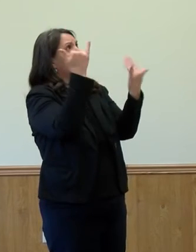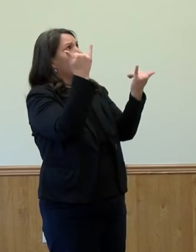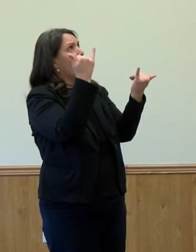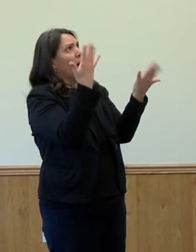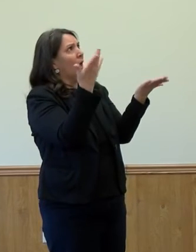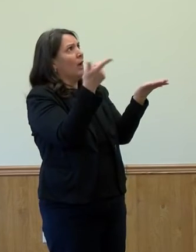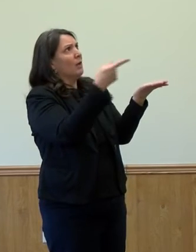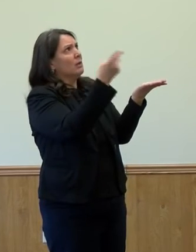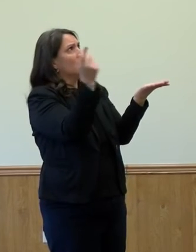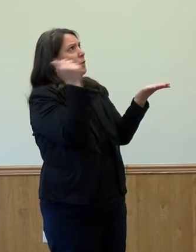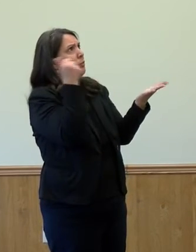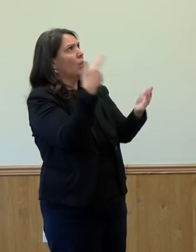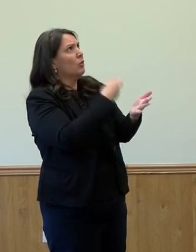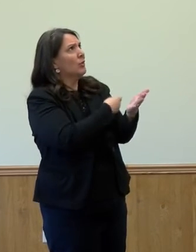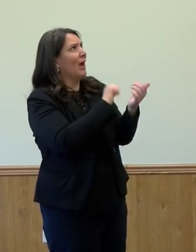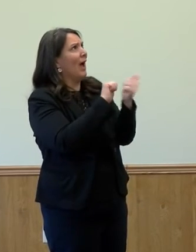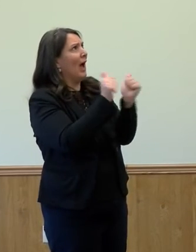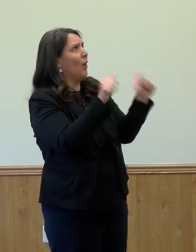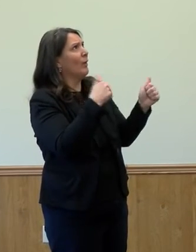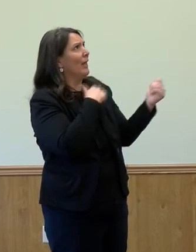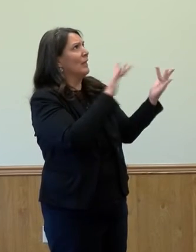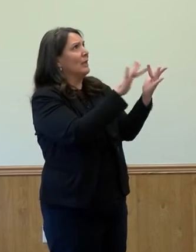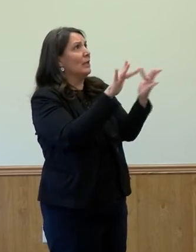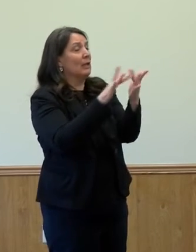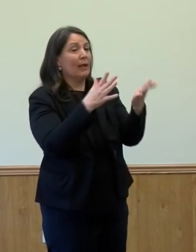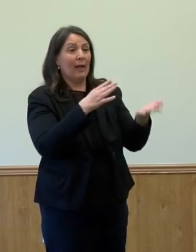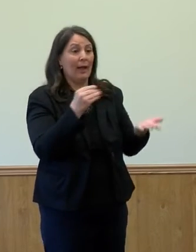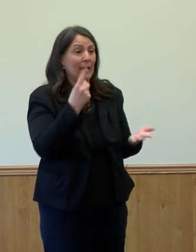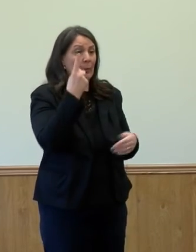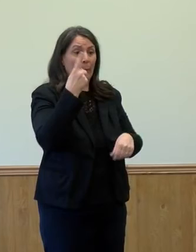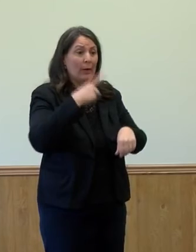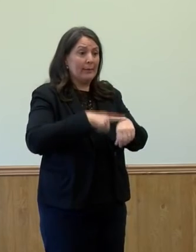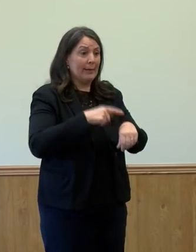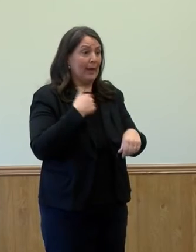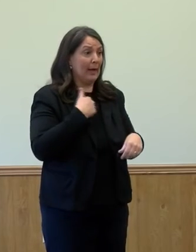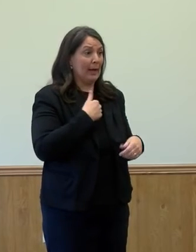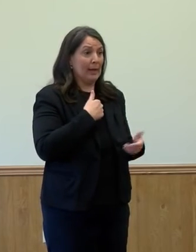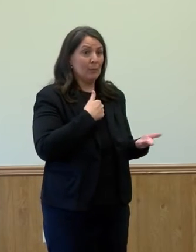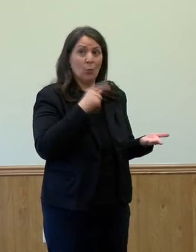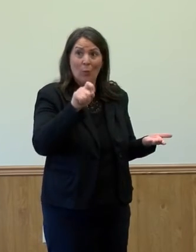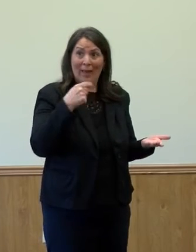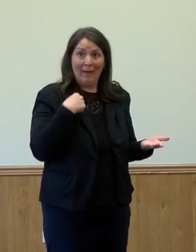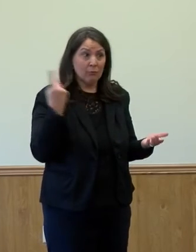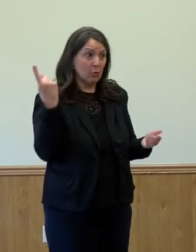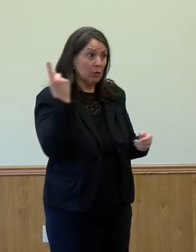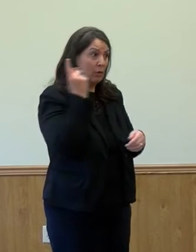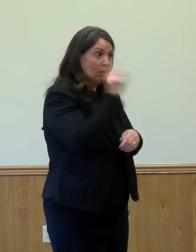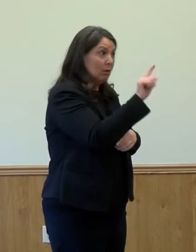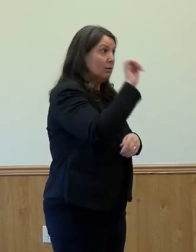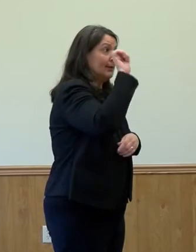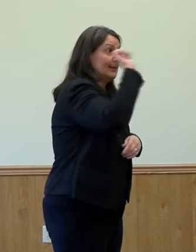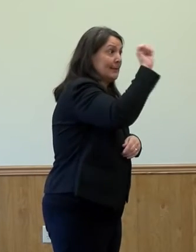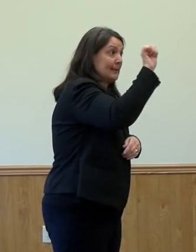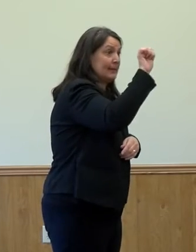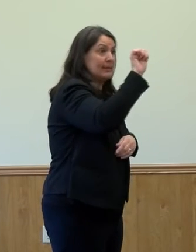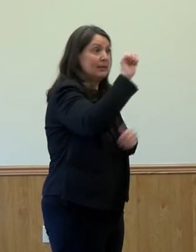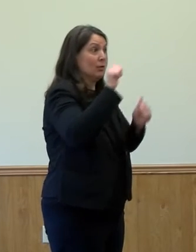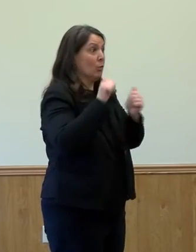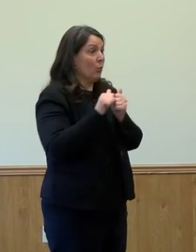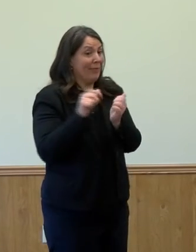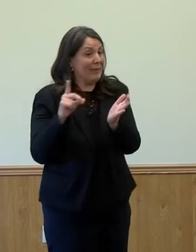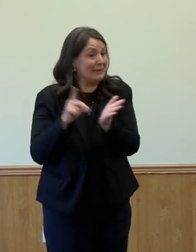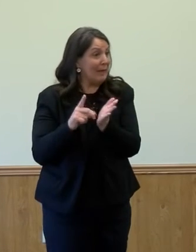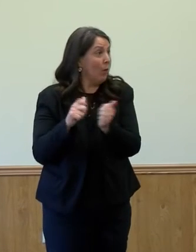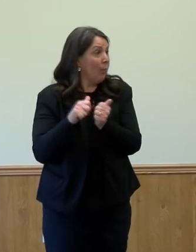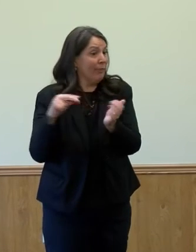and how we need to be reaching out. And at one point, we suggested, do we literally go door to door to door with a group of clinicians?